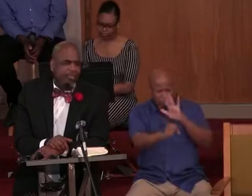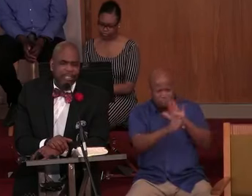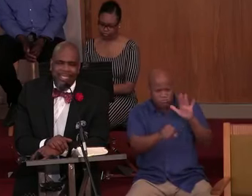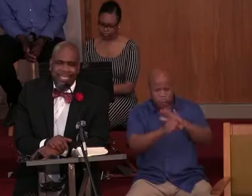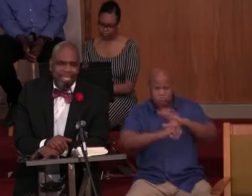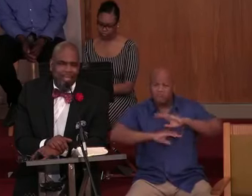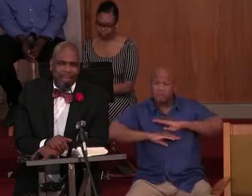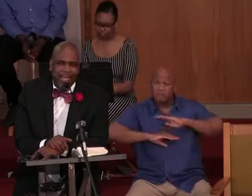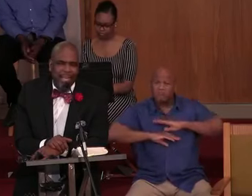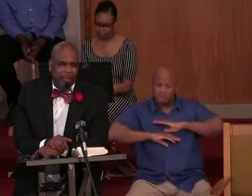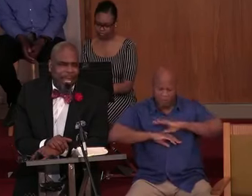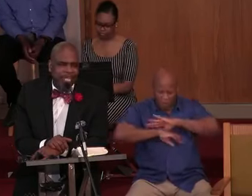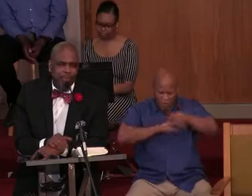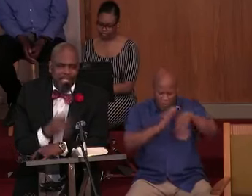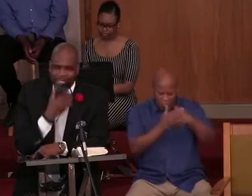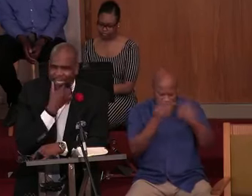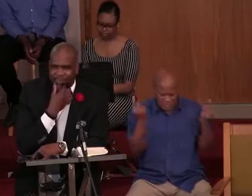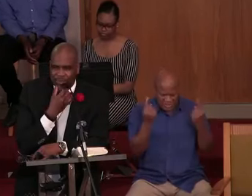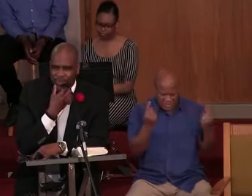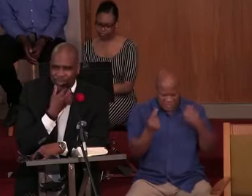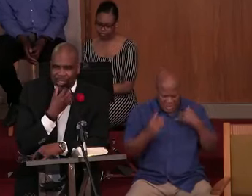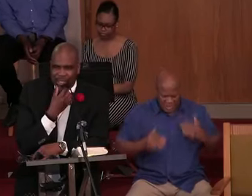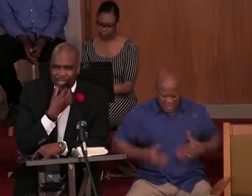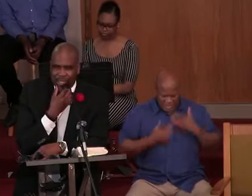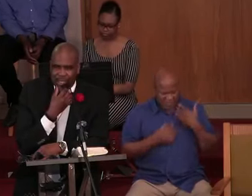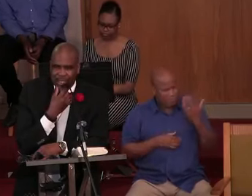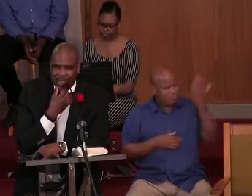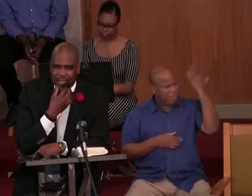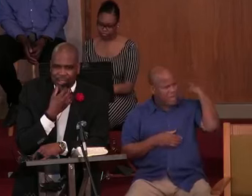for every sin in my life, past, present, and future.